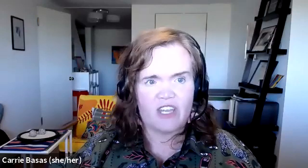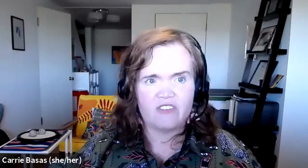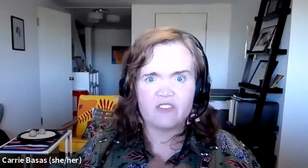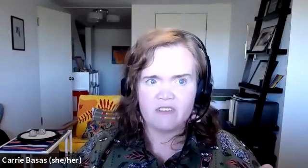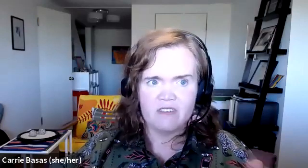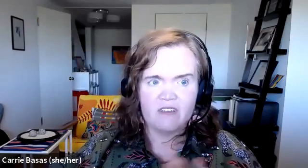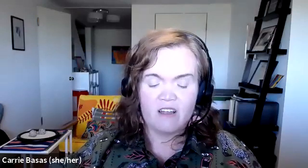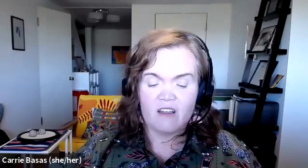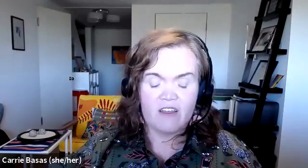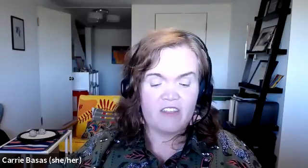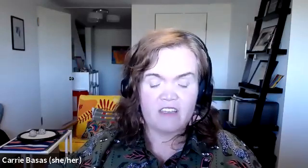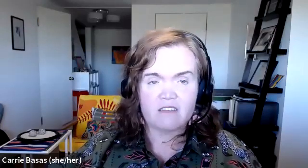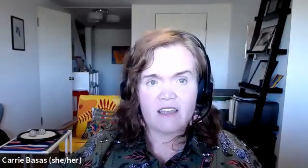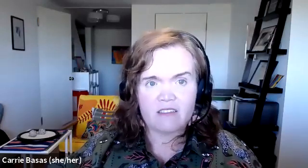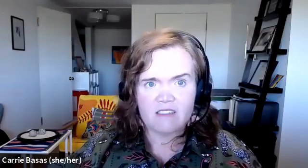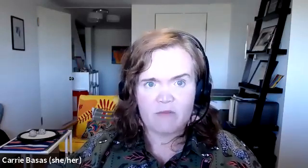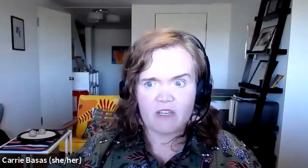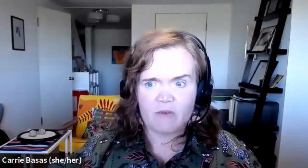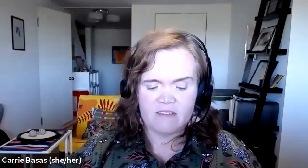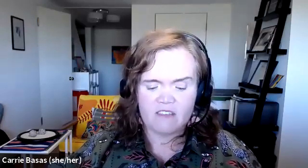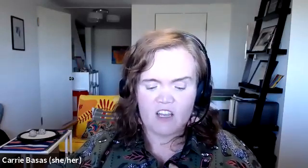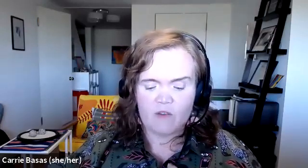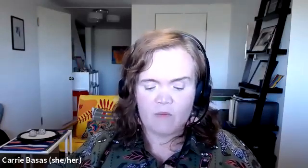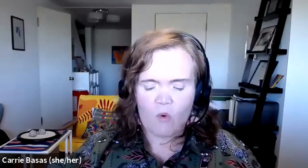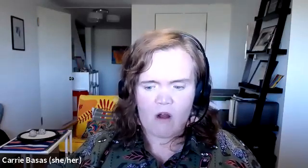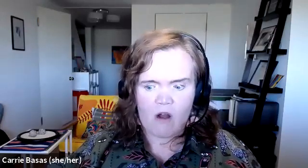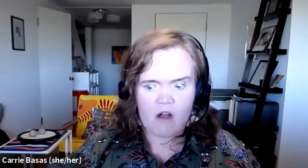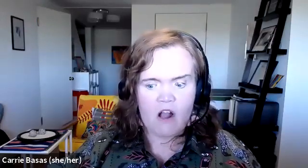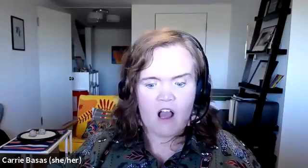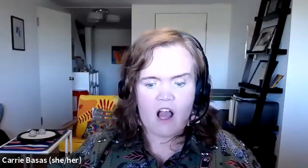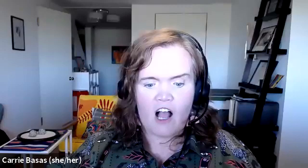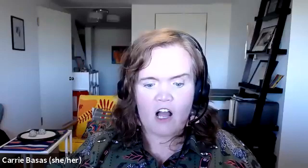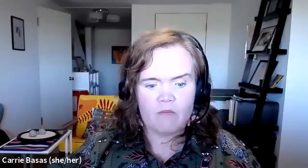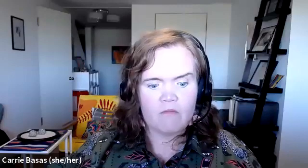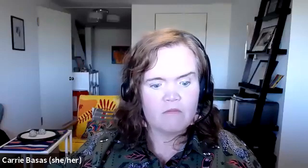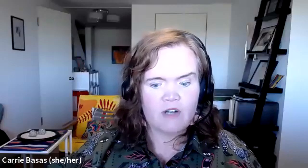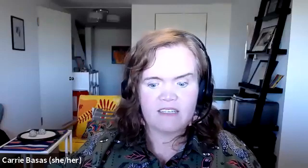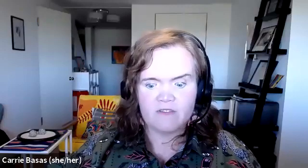not changed. Things like systemic racism, or